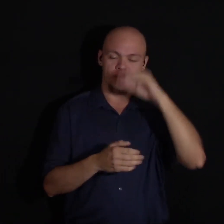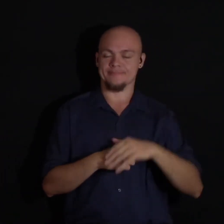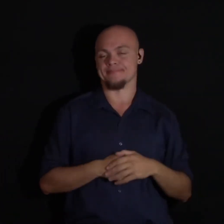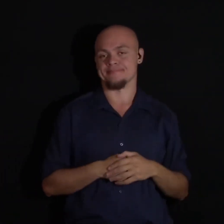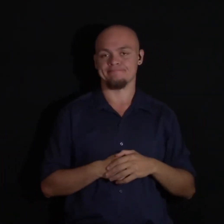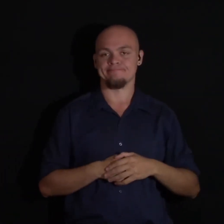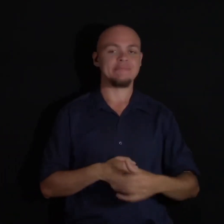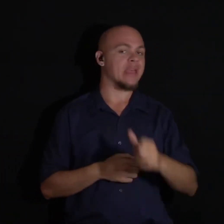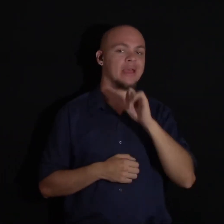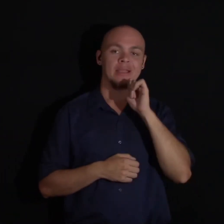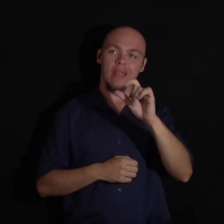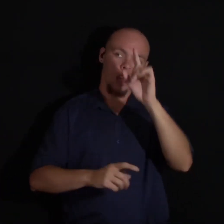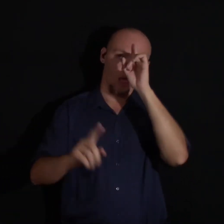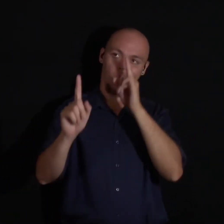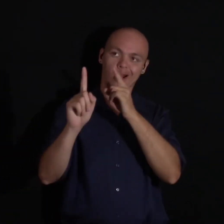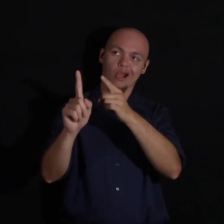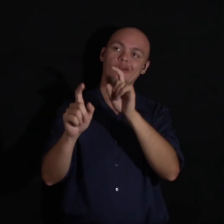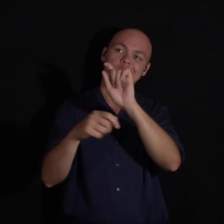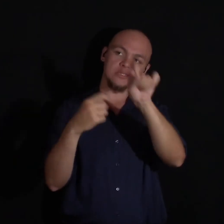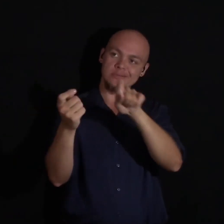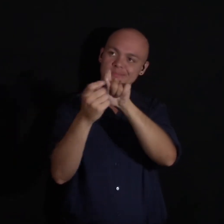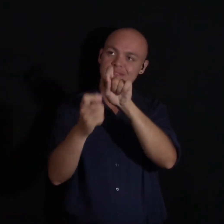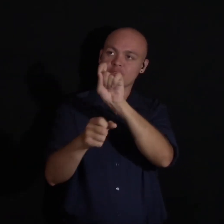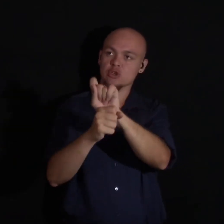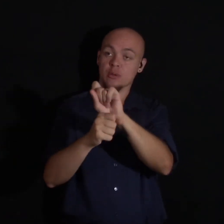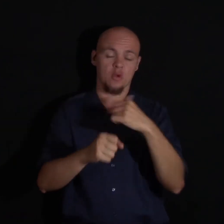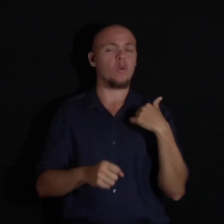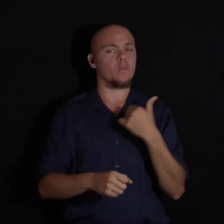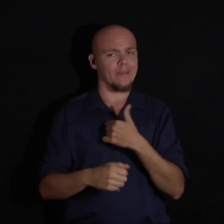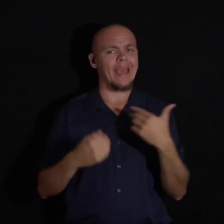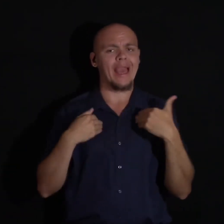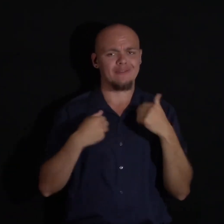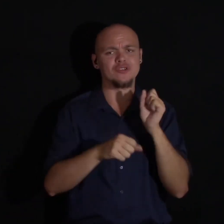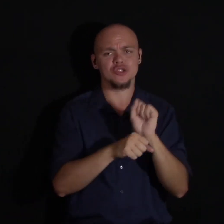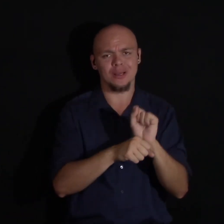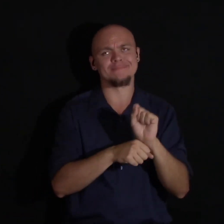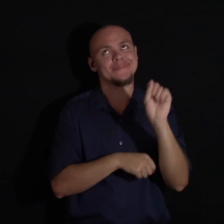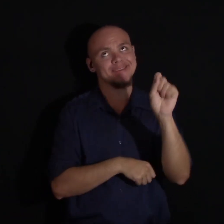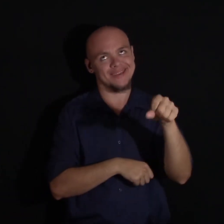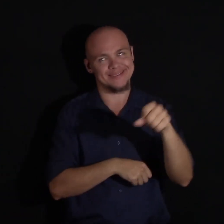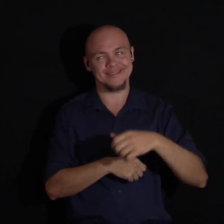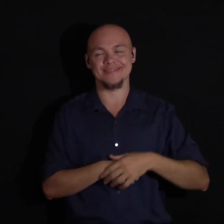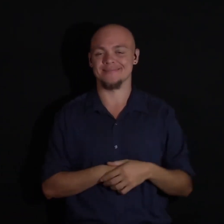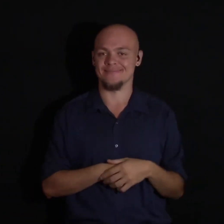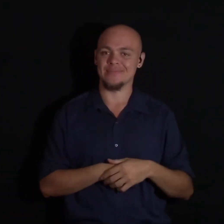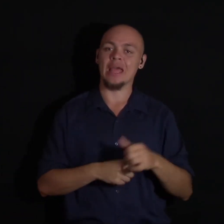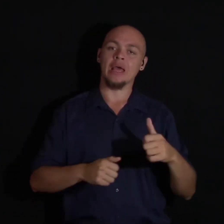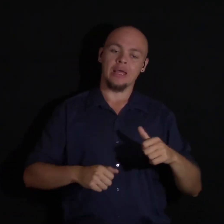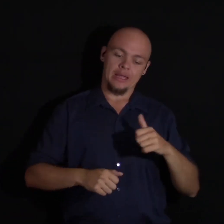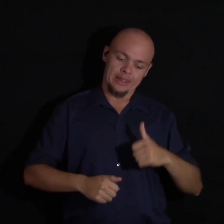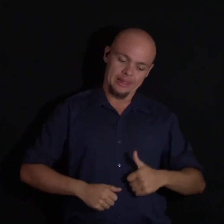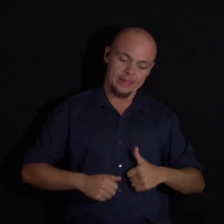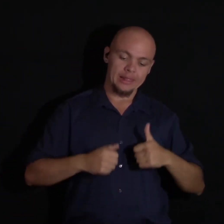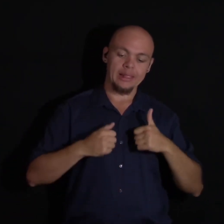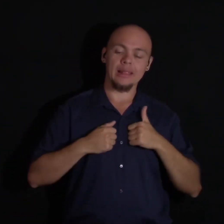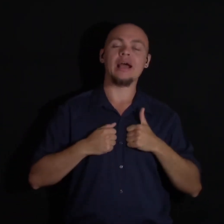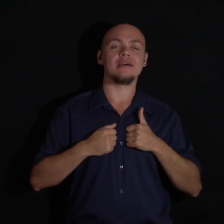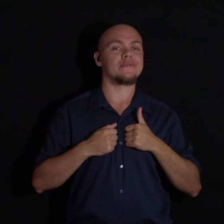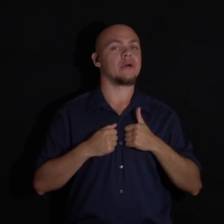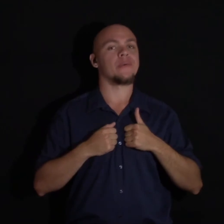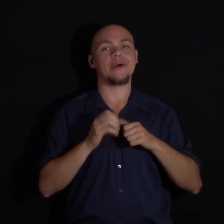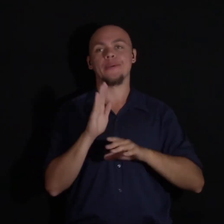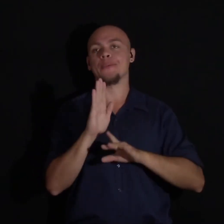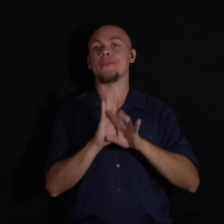to a specific job. We still got jobs. We were living our lives expansively with life's ups